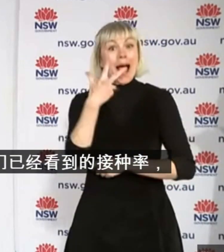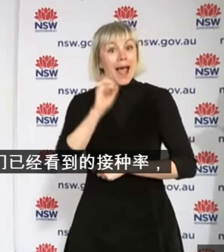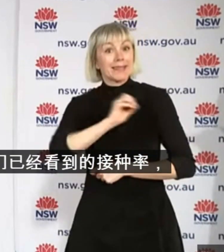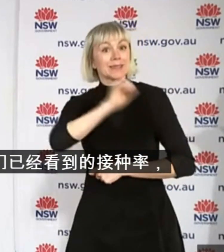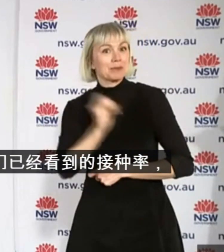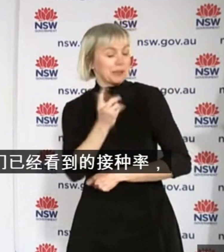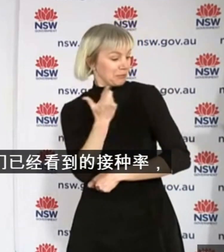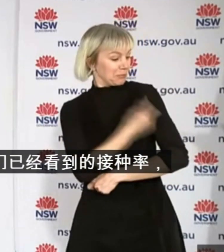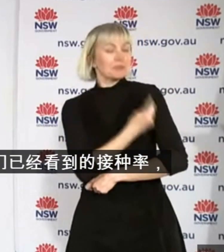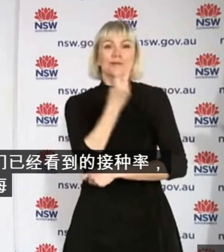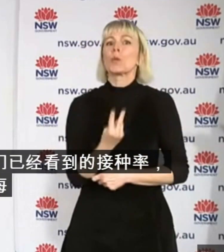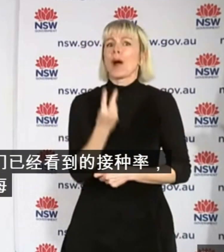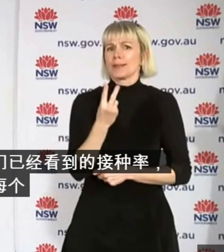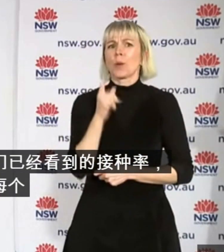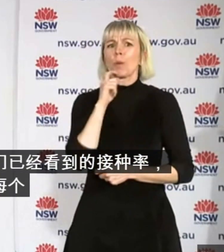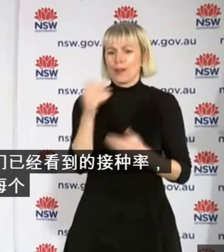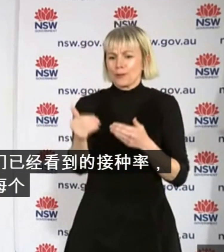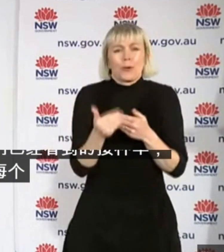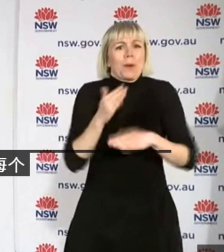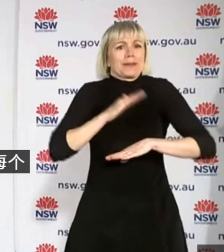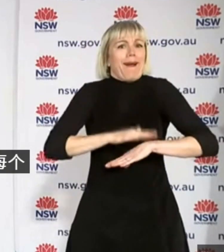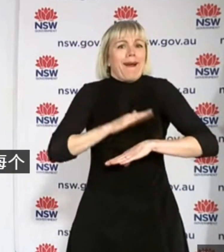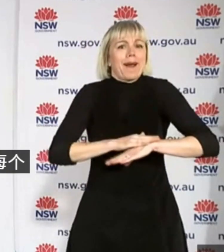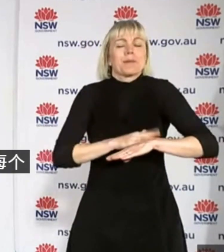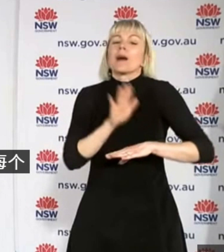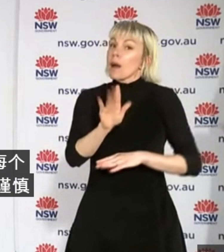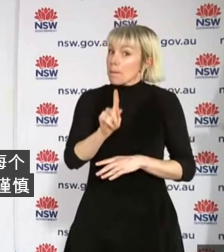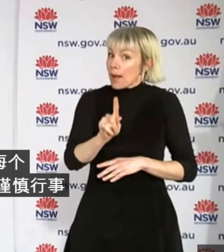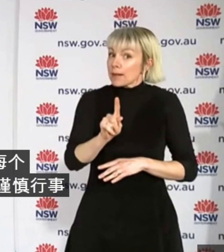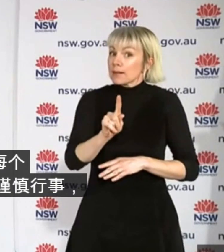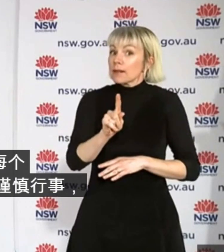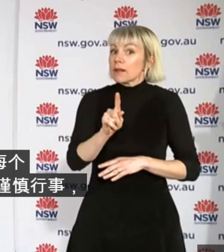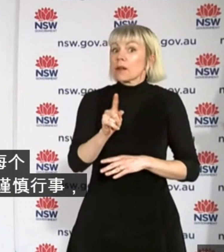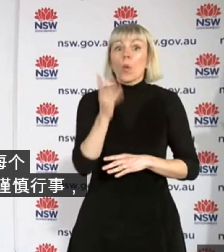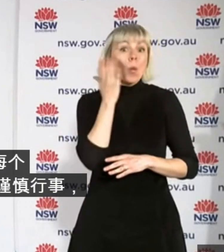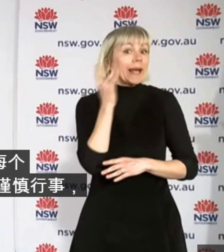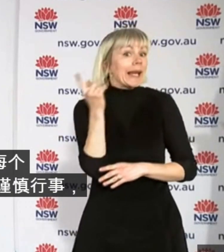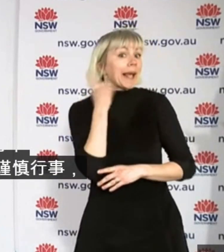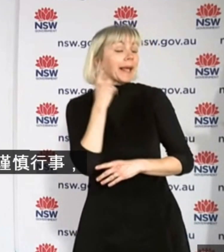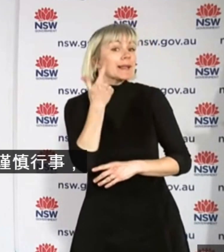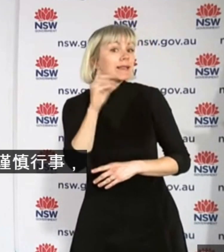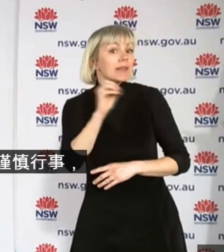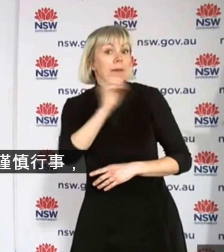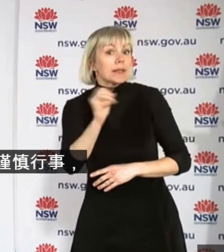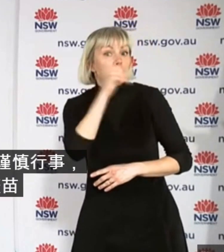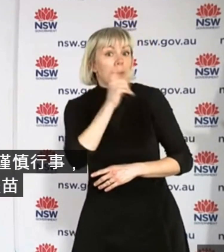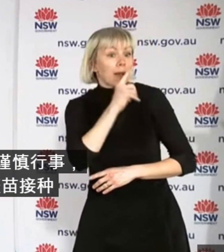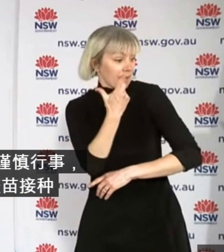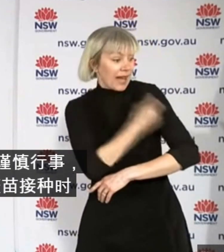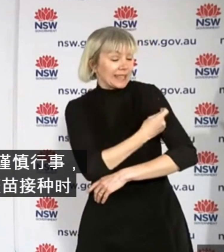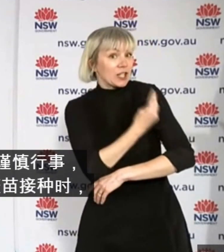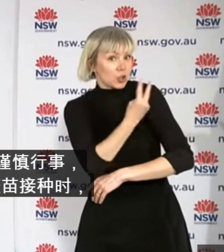So I really ask everybody to exercise a lot of caution between 70% and 80%. So at 80%